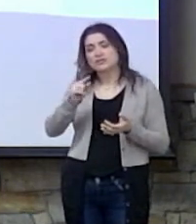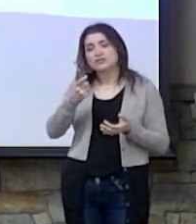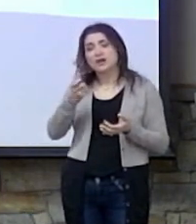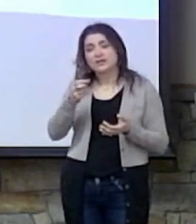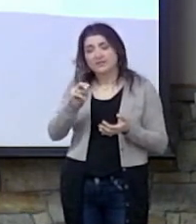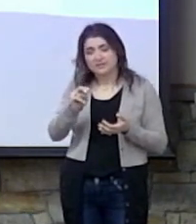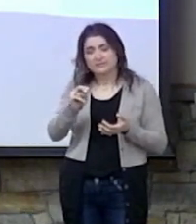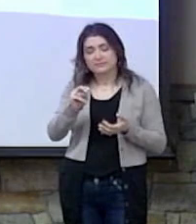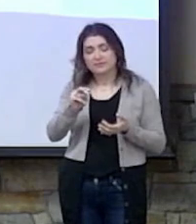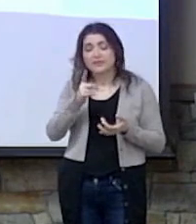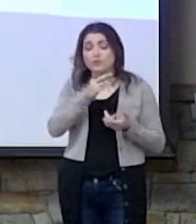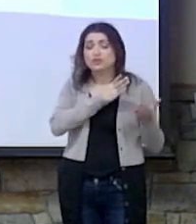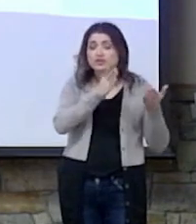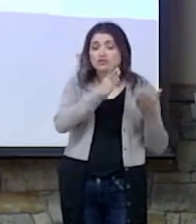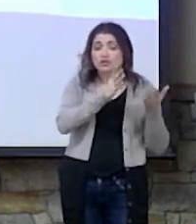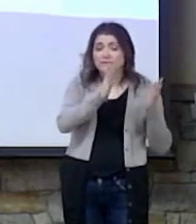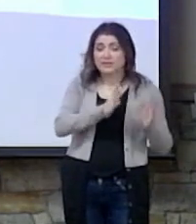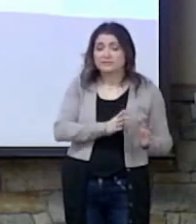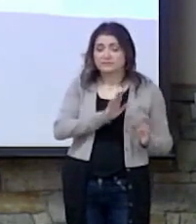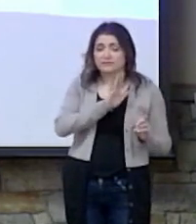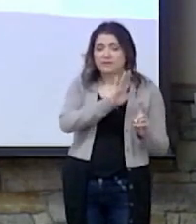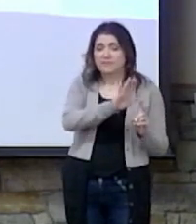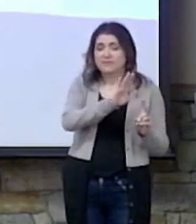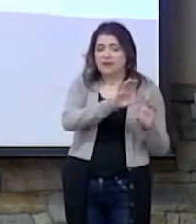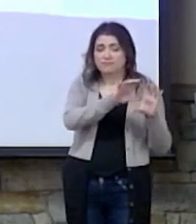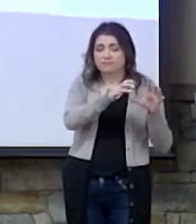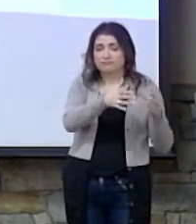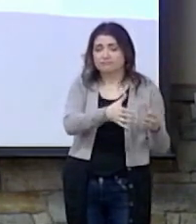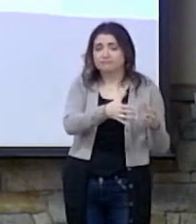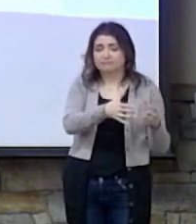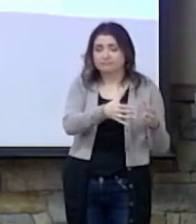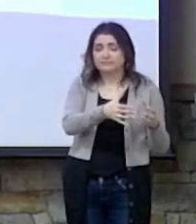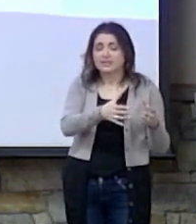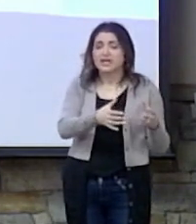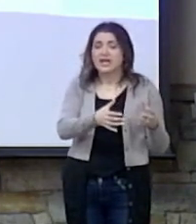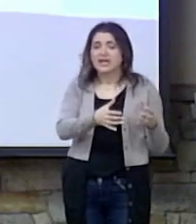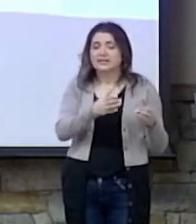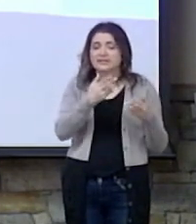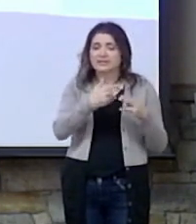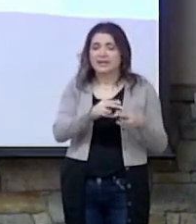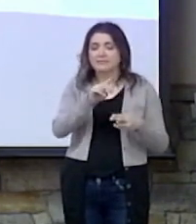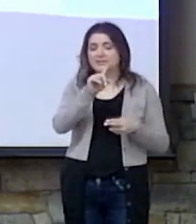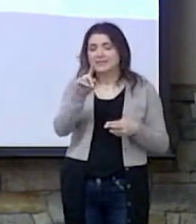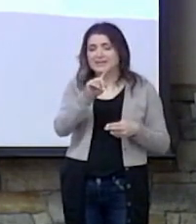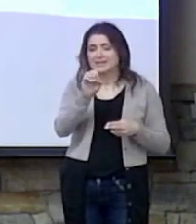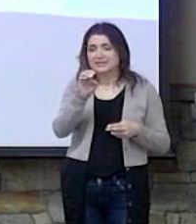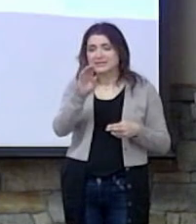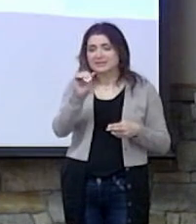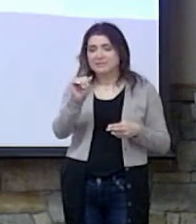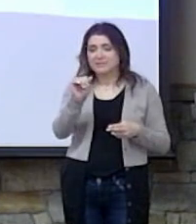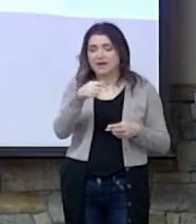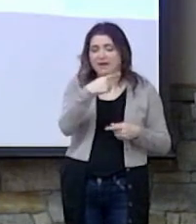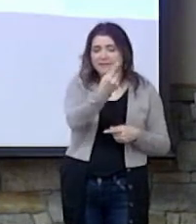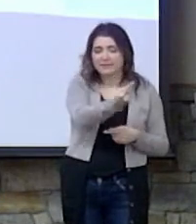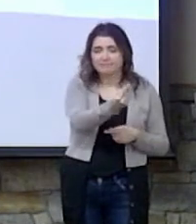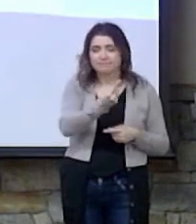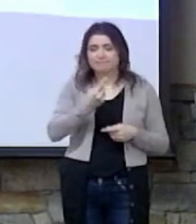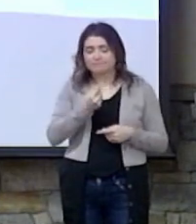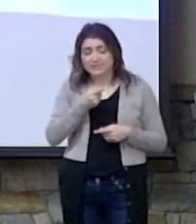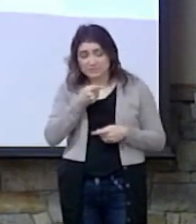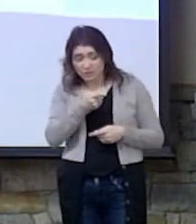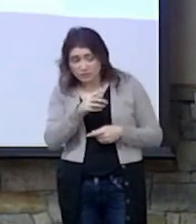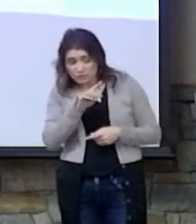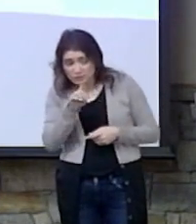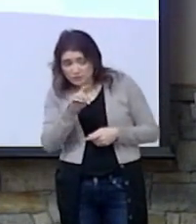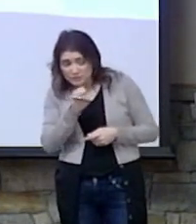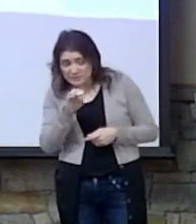of Saul whose name was Ziba. And they called him to David, and the king said to him, 'Are you Ziba?' And he said, 'I am your